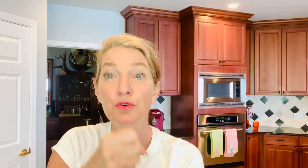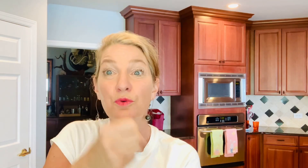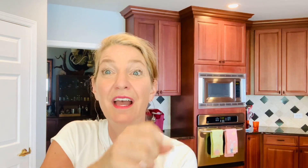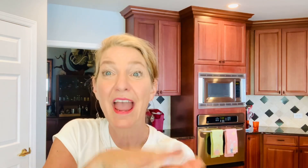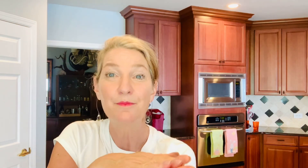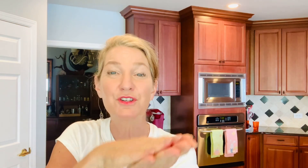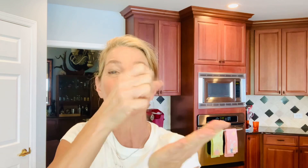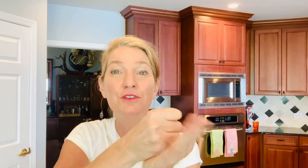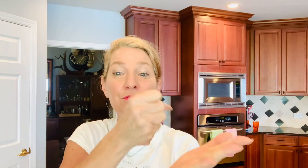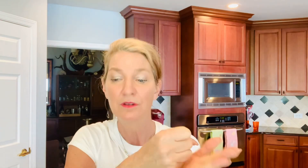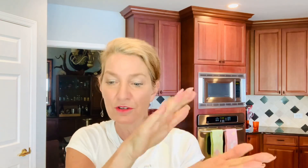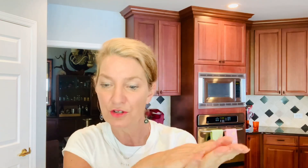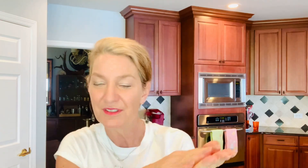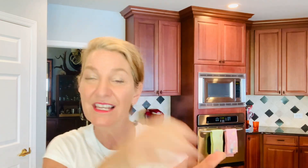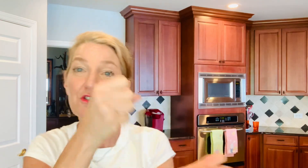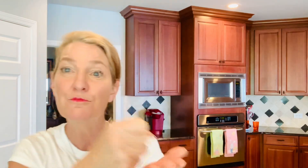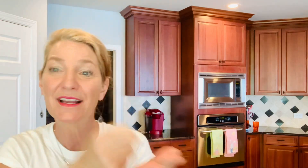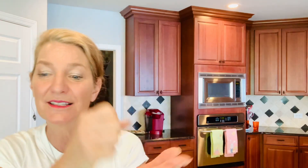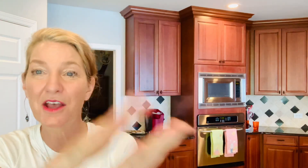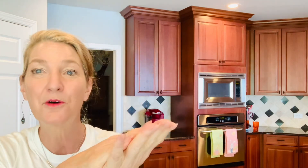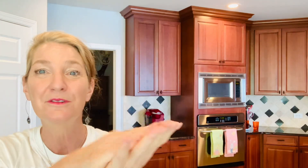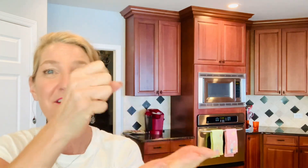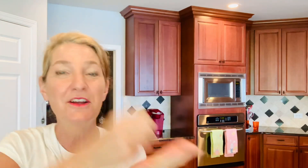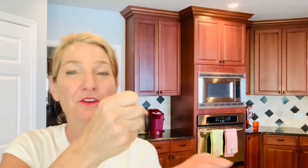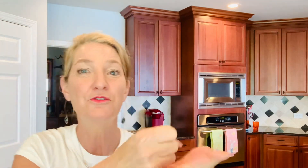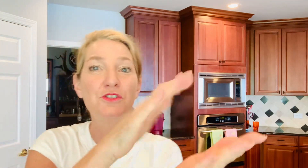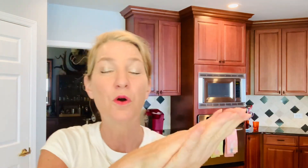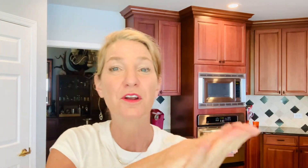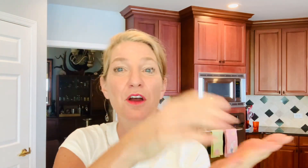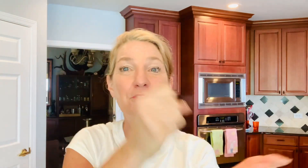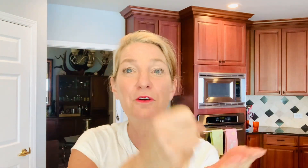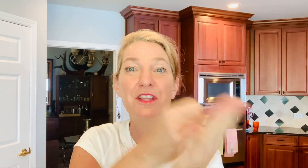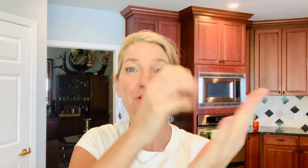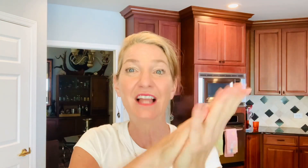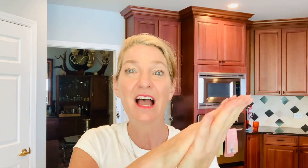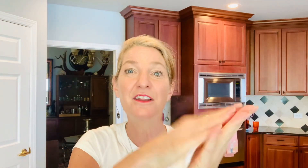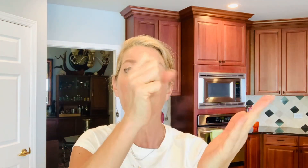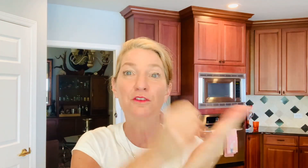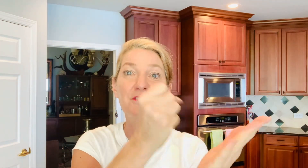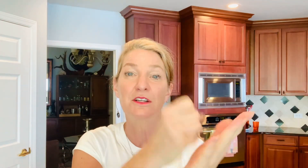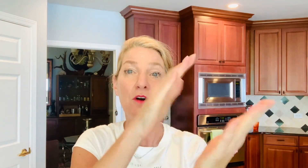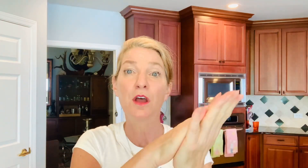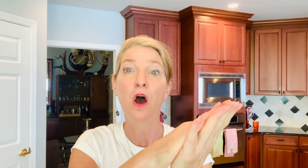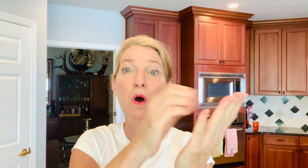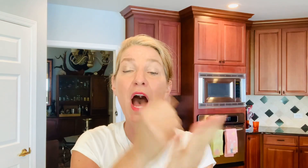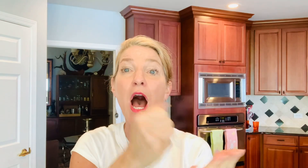New Hampshire, New Jersey, New Mexico, New York, North Carolina, North Dakota, Ohio,